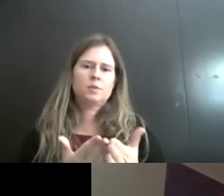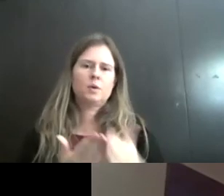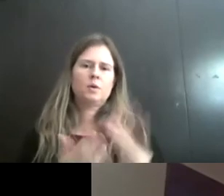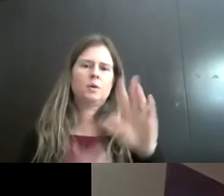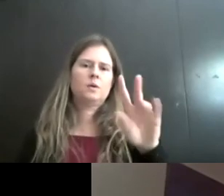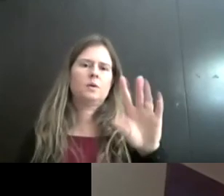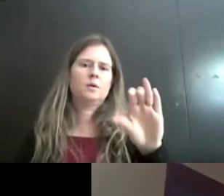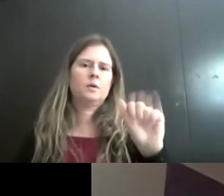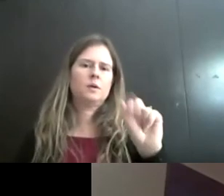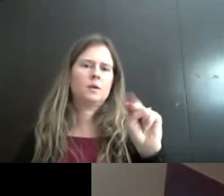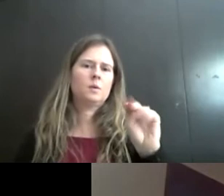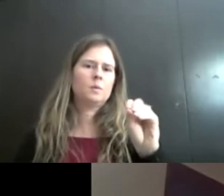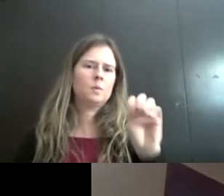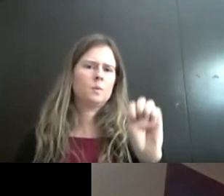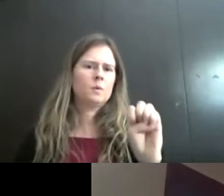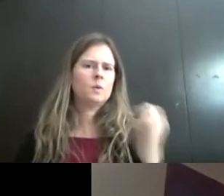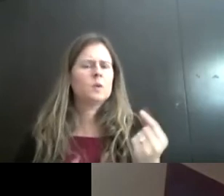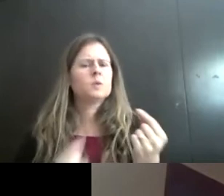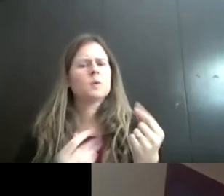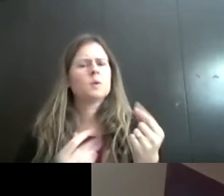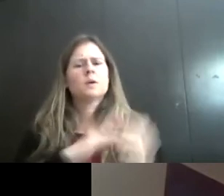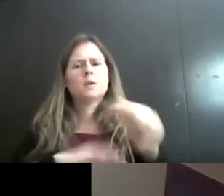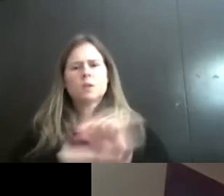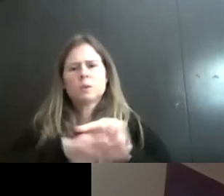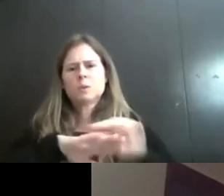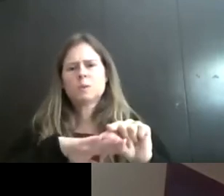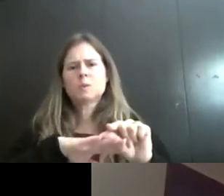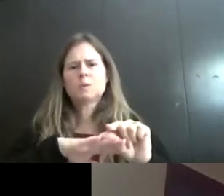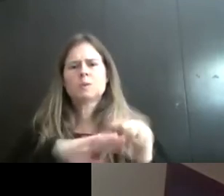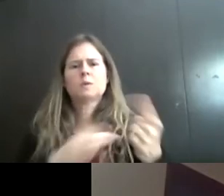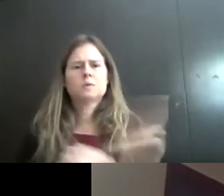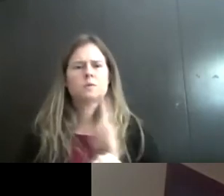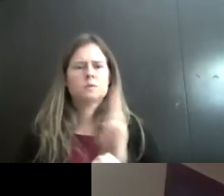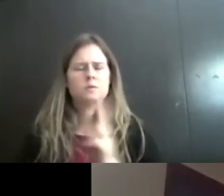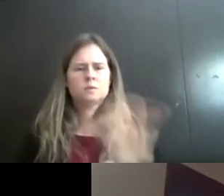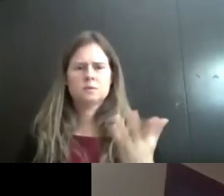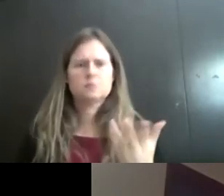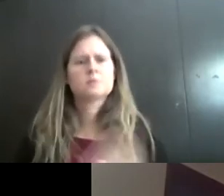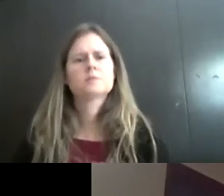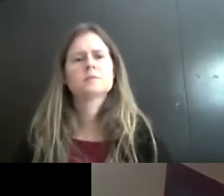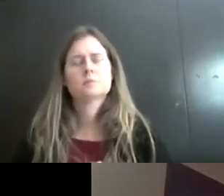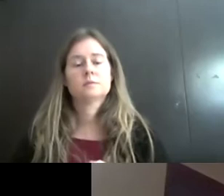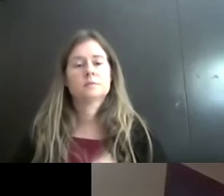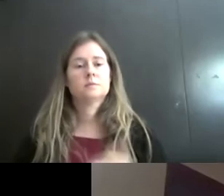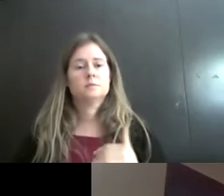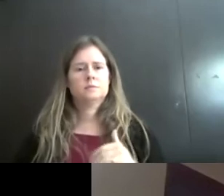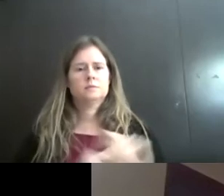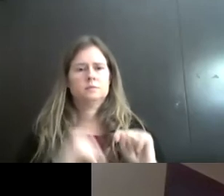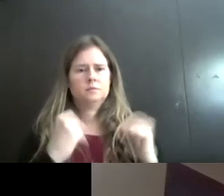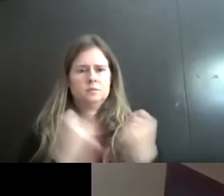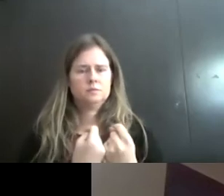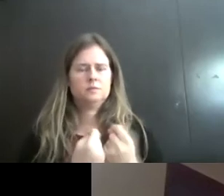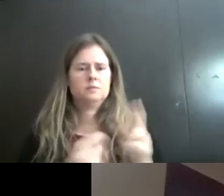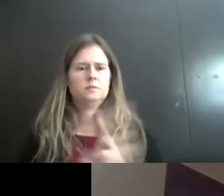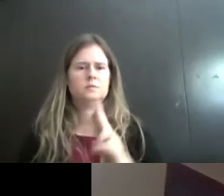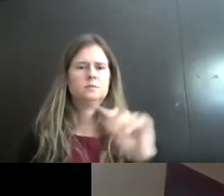were wondering what the early tribes used for glue. The early tribes used the natural tar that seeps